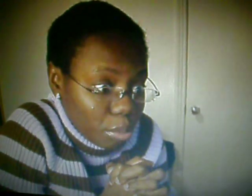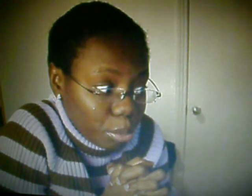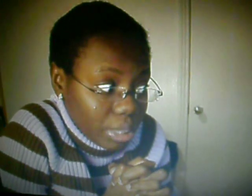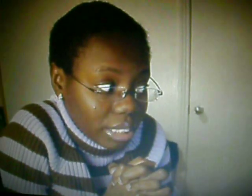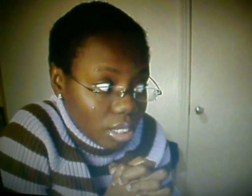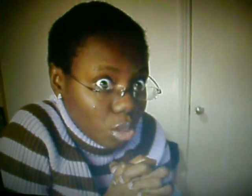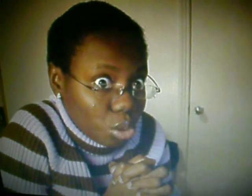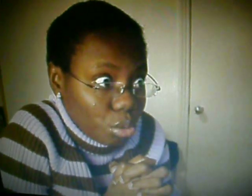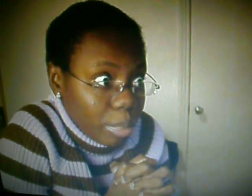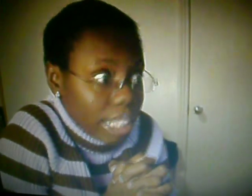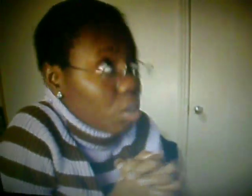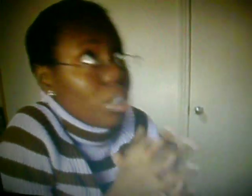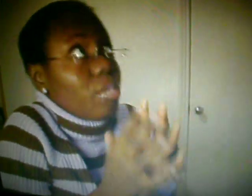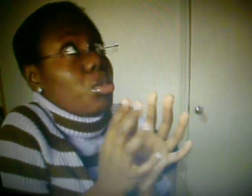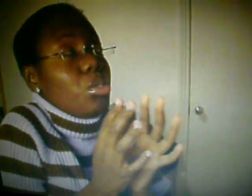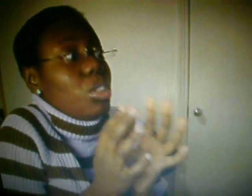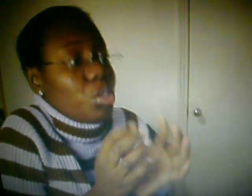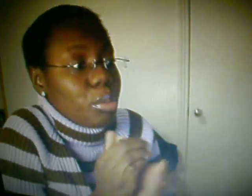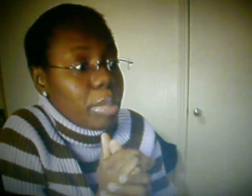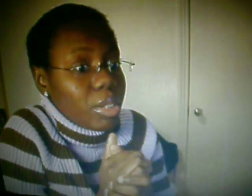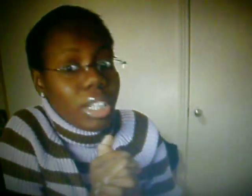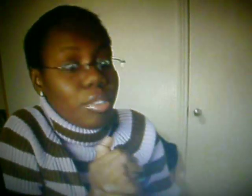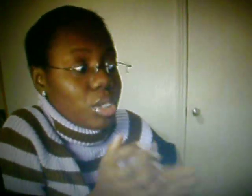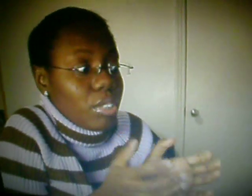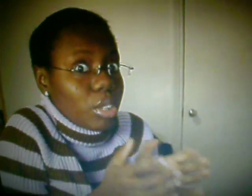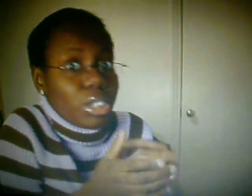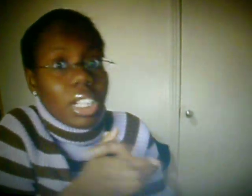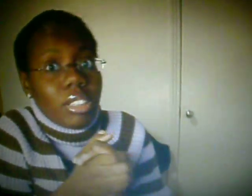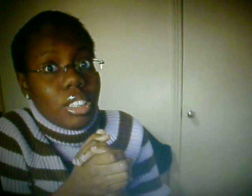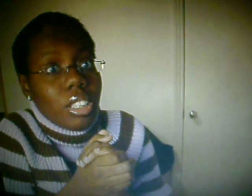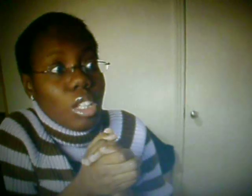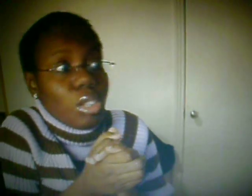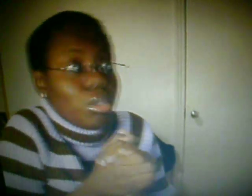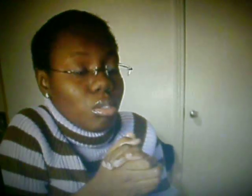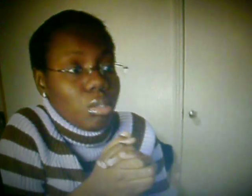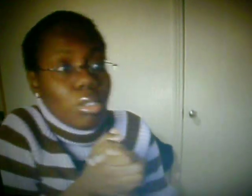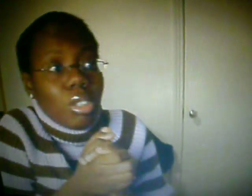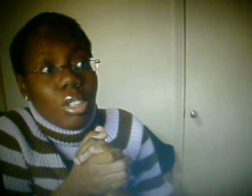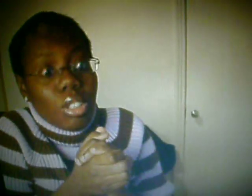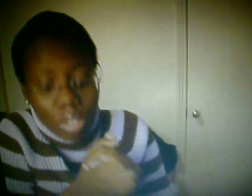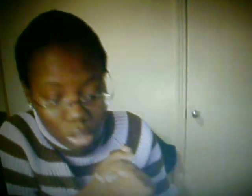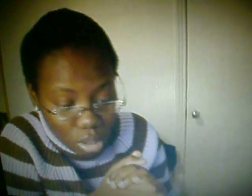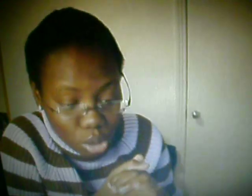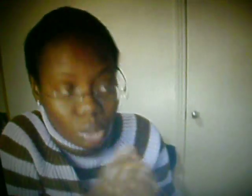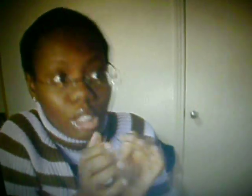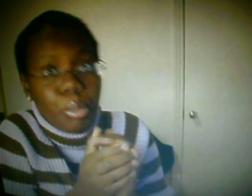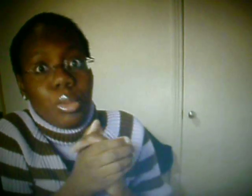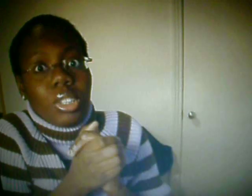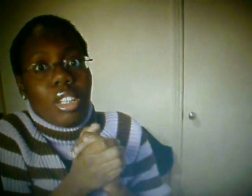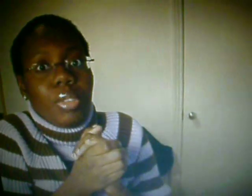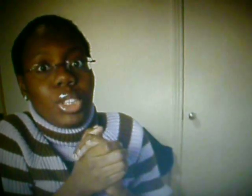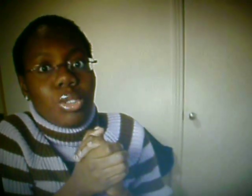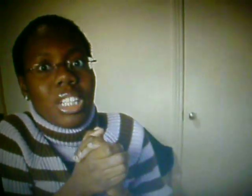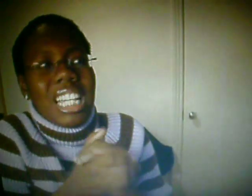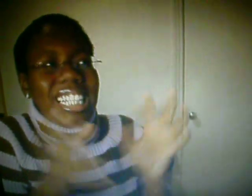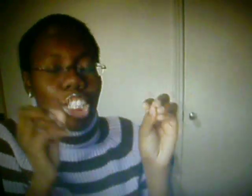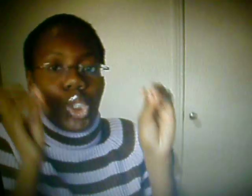praying to repent, or you have to do this to repent, or you have to give out the charity, you know, to keep your salvation. Your being